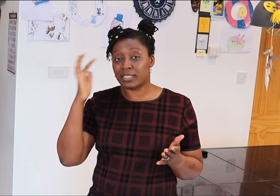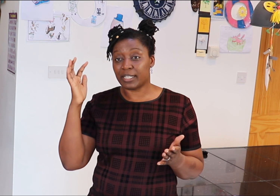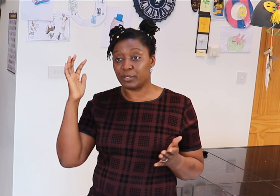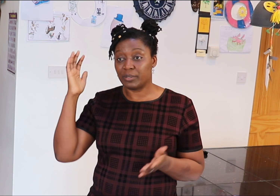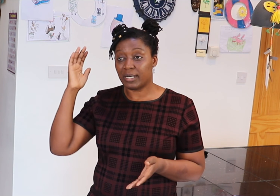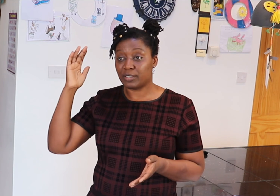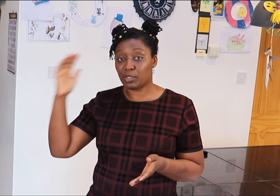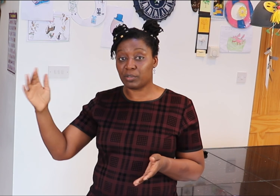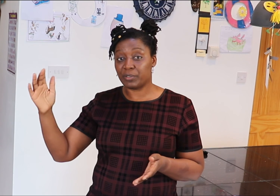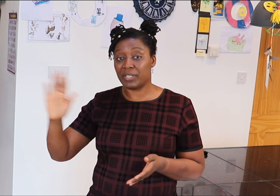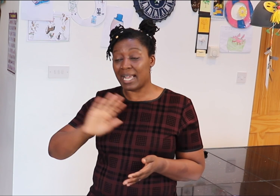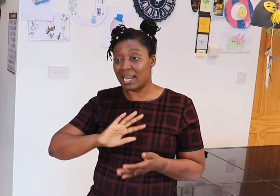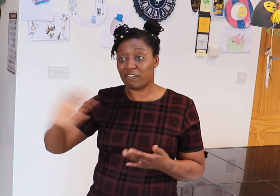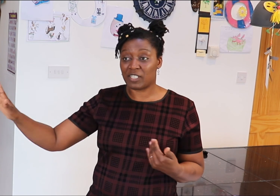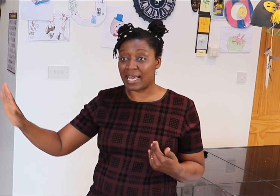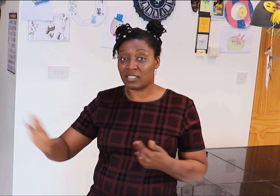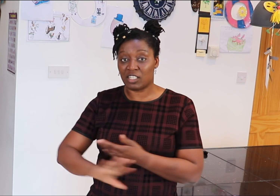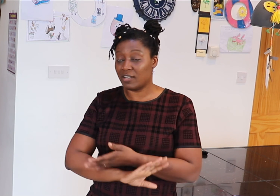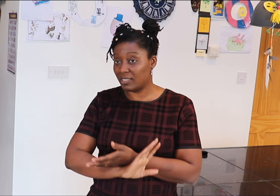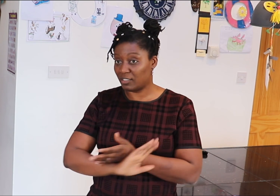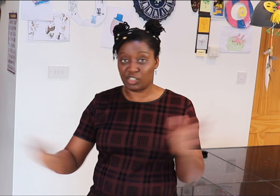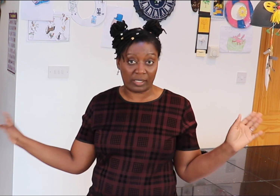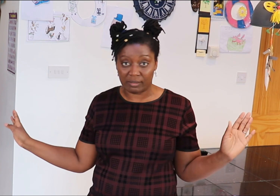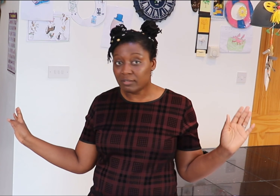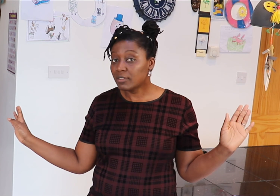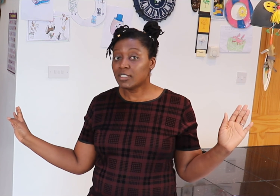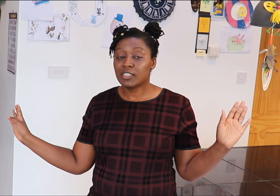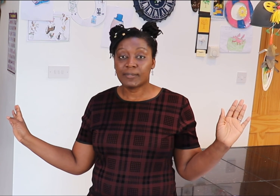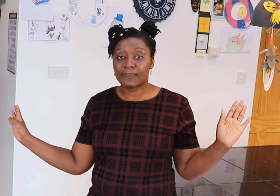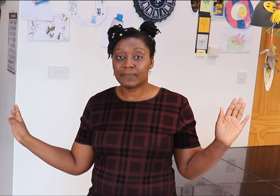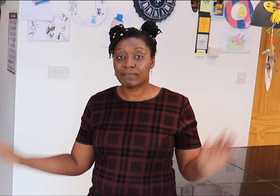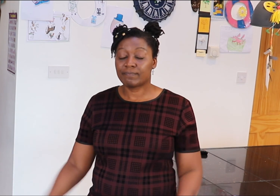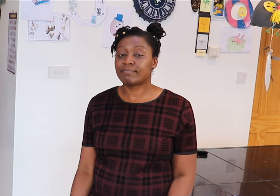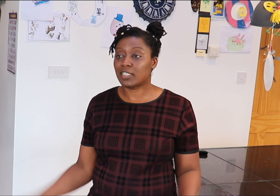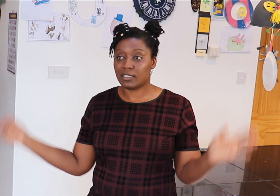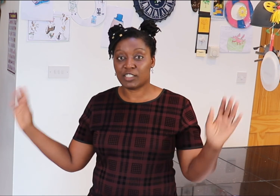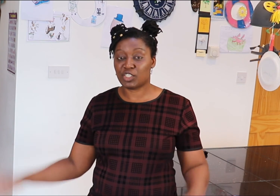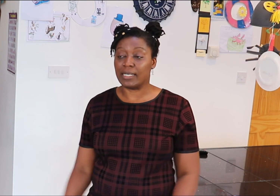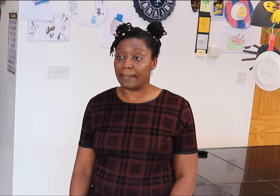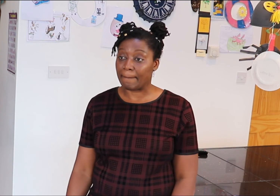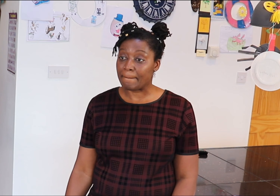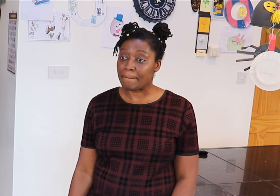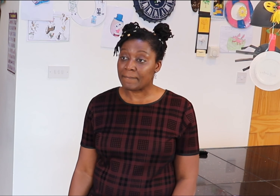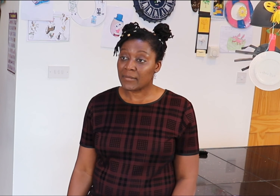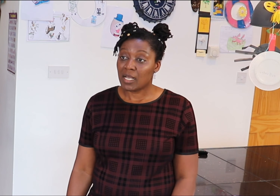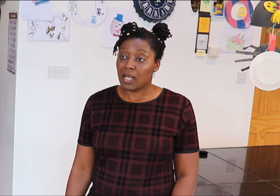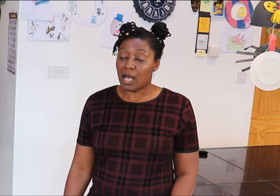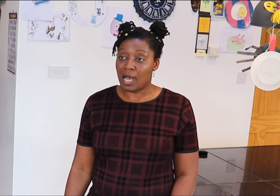until adulthood, and after that the learnings are done. data learnings are done.